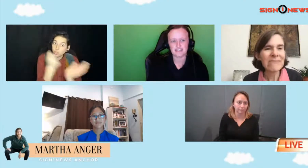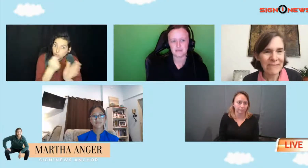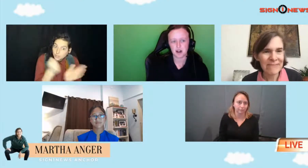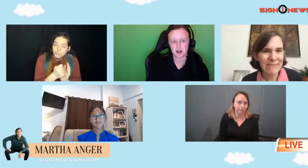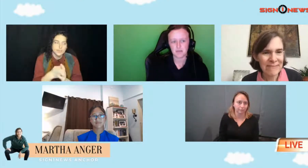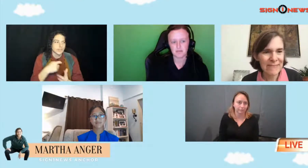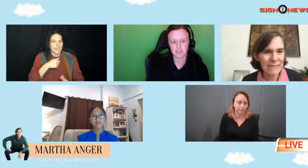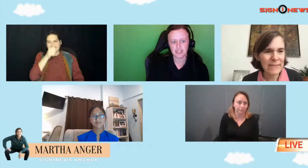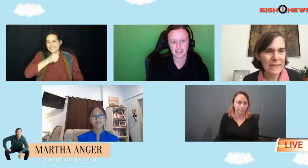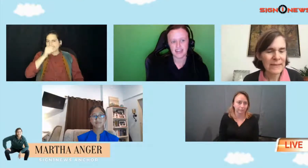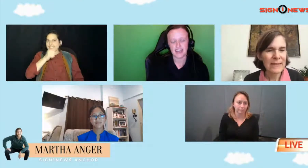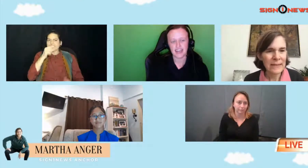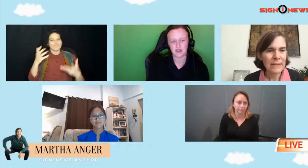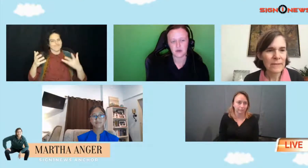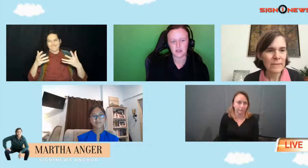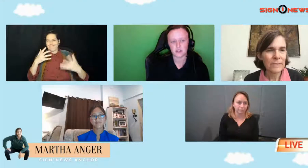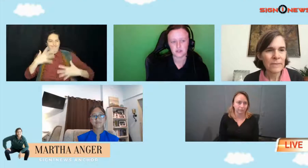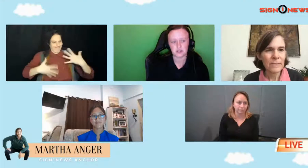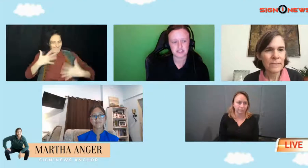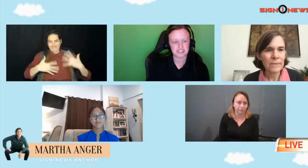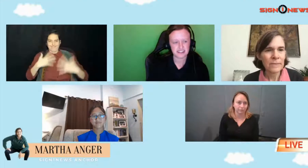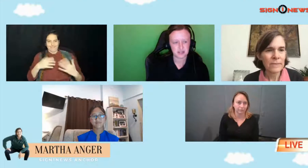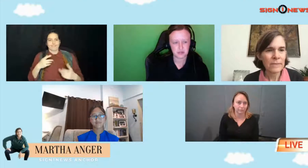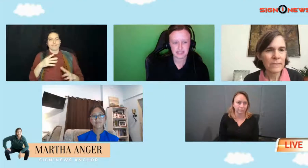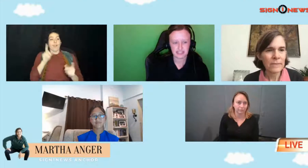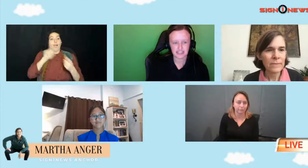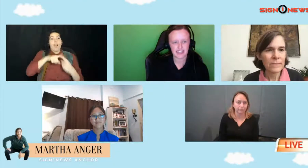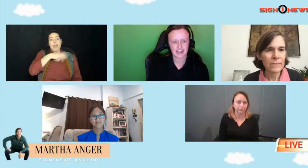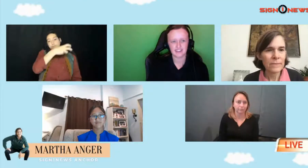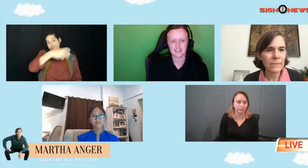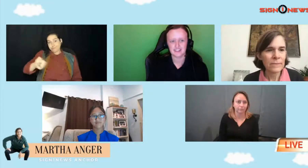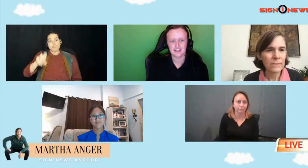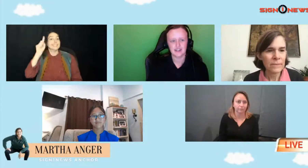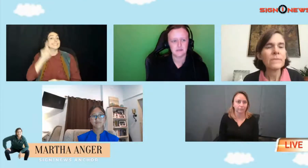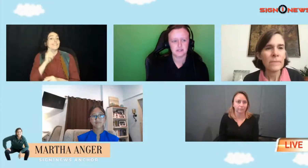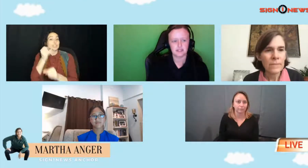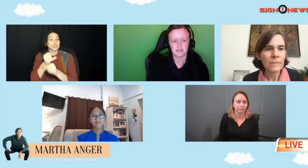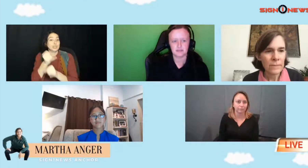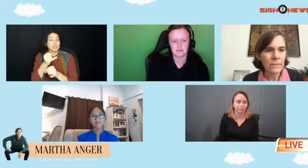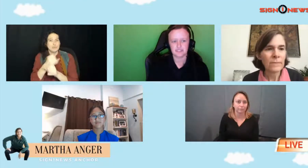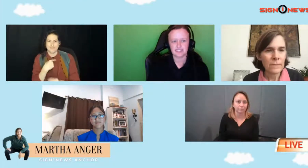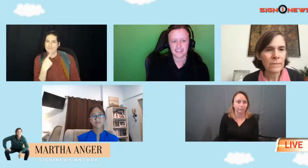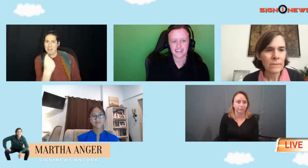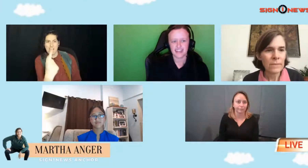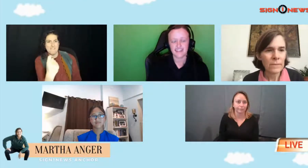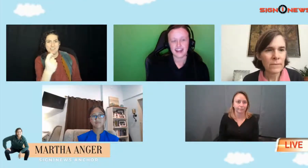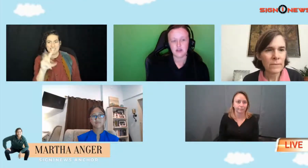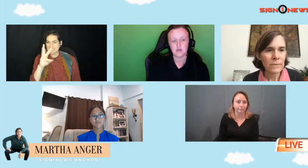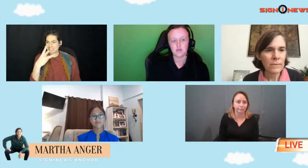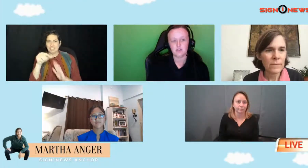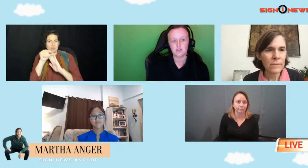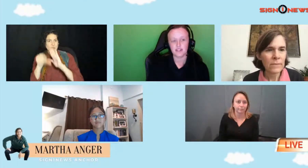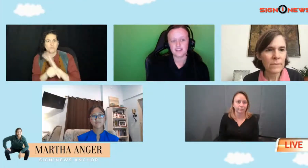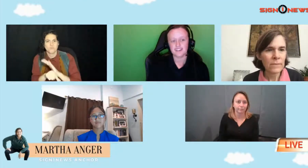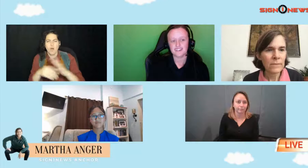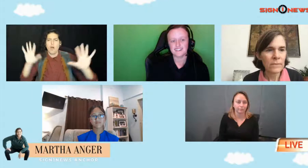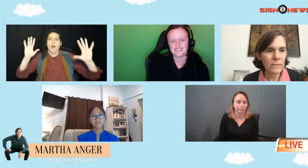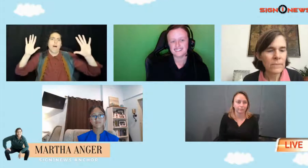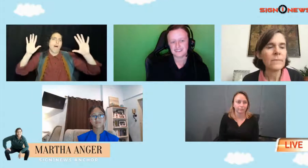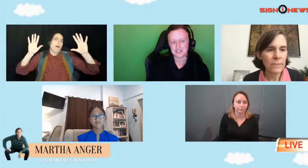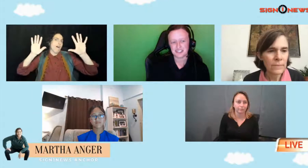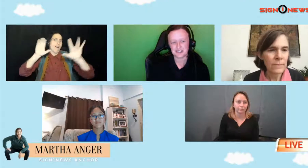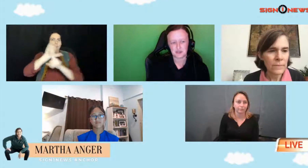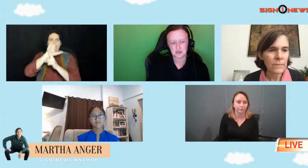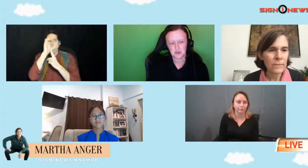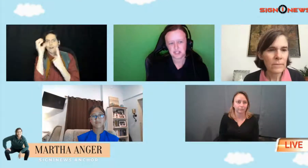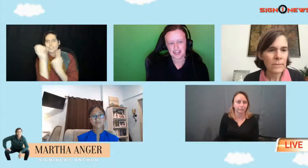using SimCom and going to speech therapy. And then I joined a